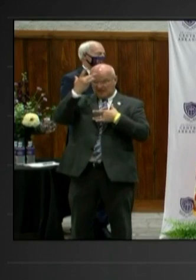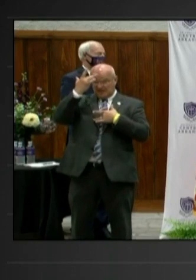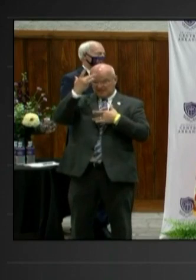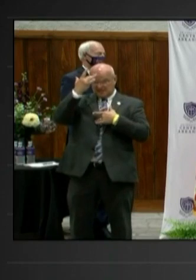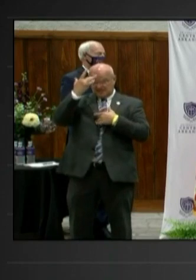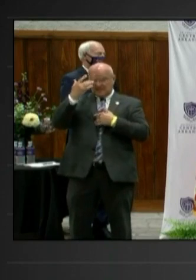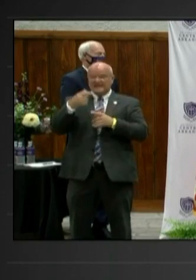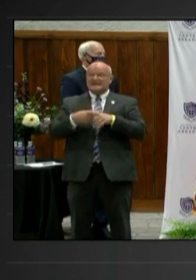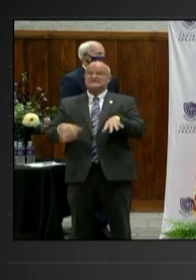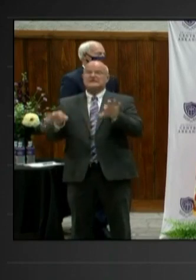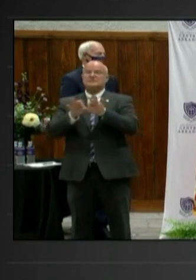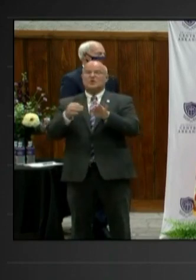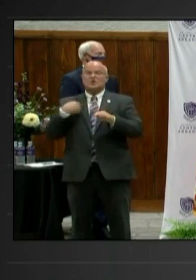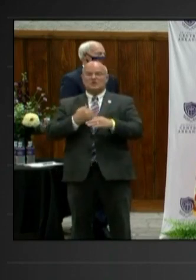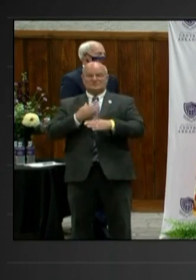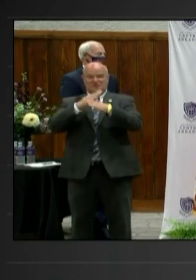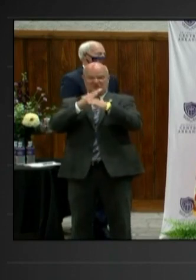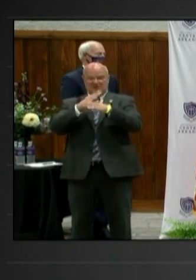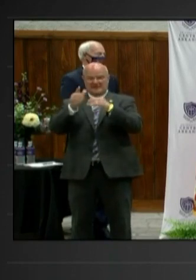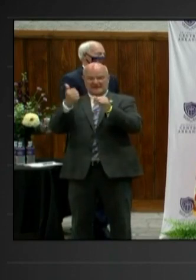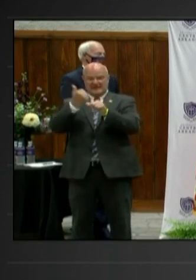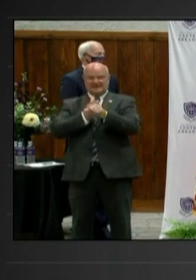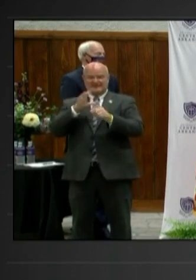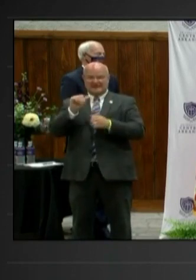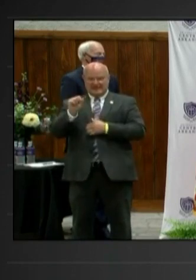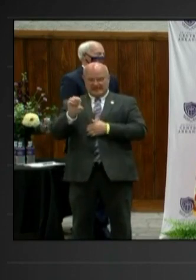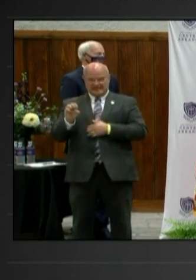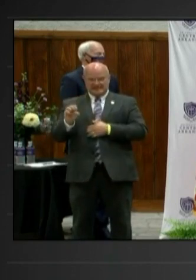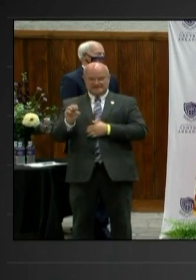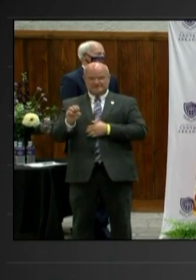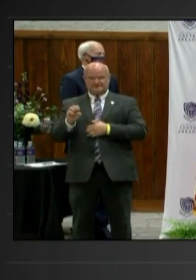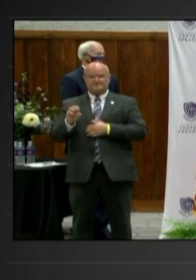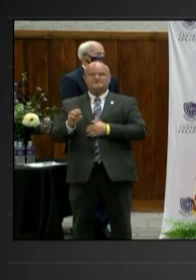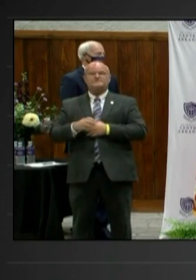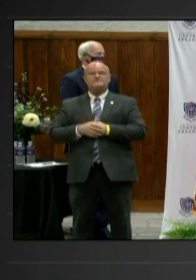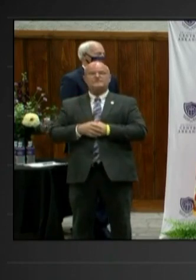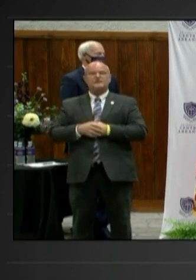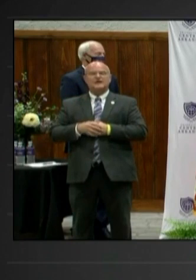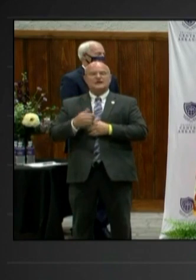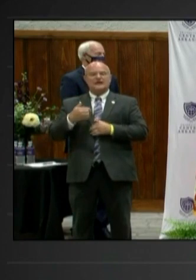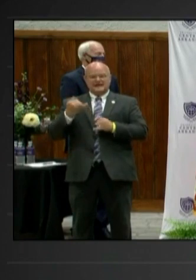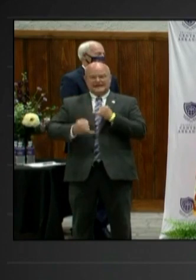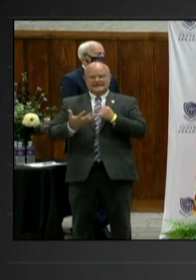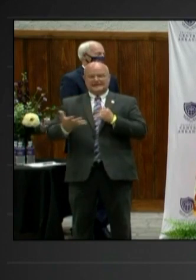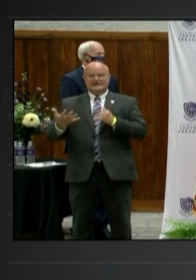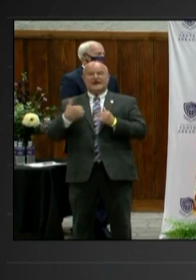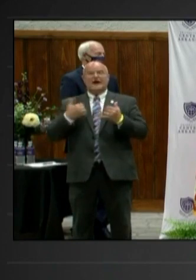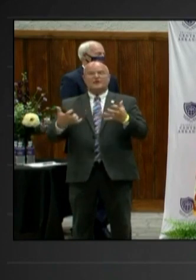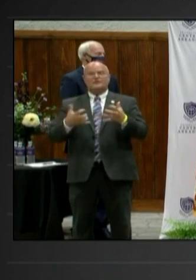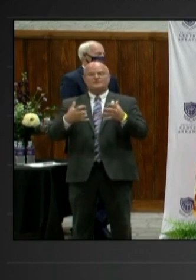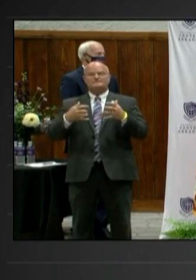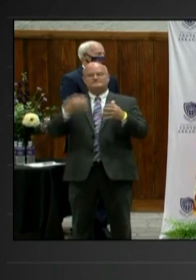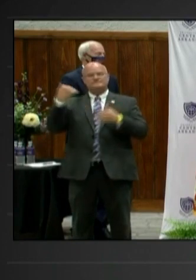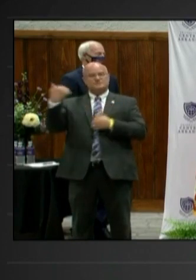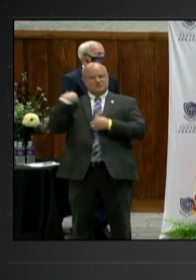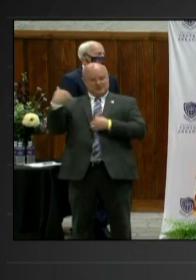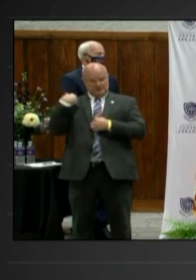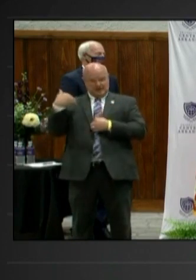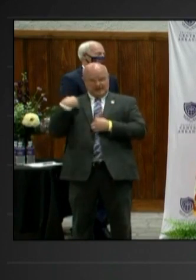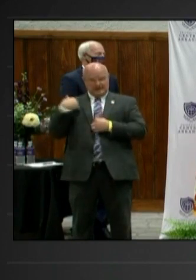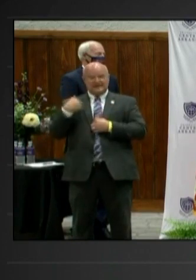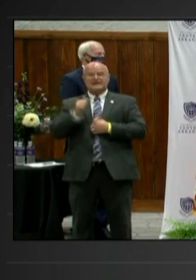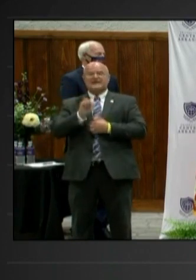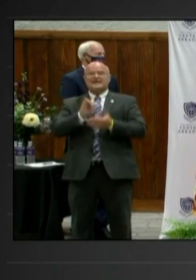so it's important that we prevent each of these cases. And lastly, I just want to put things in perspective. I was reminded